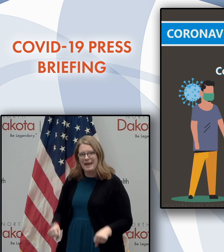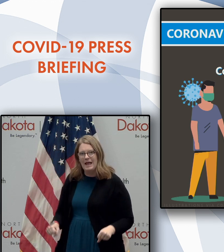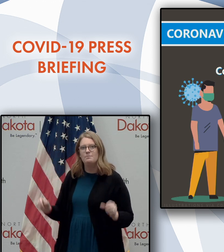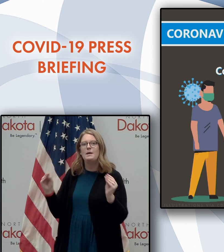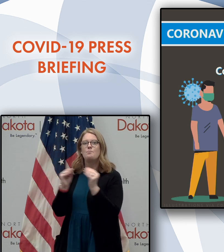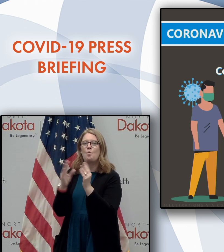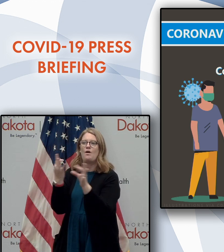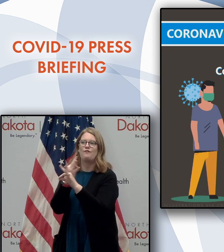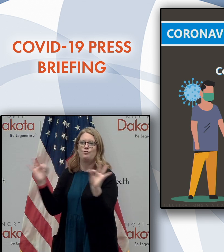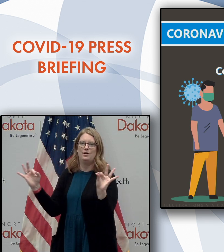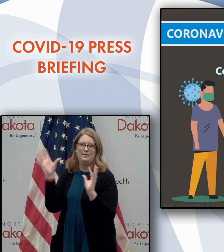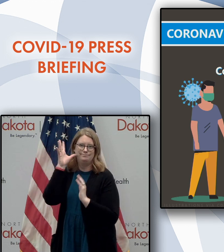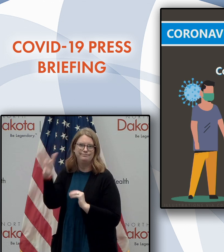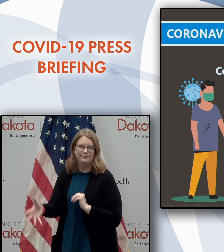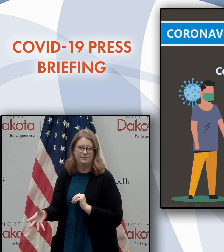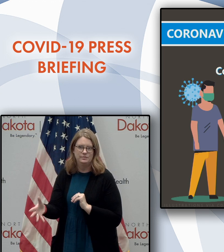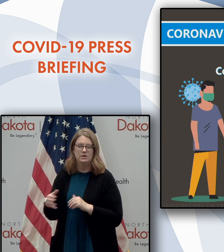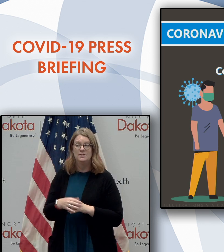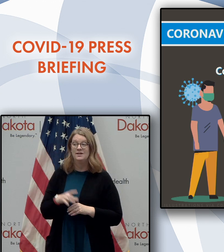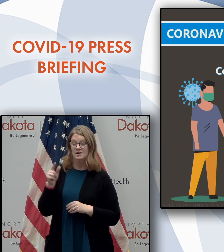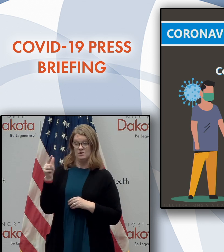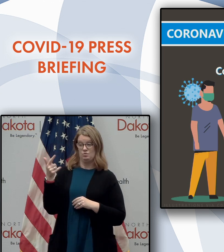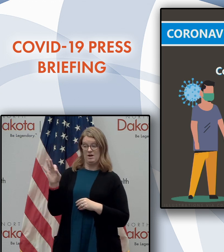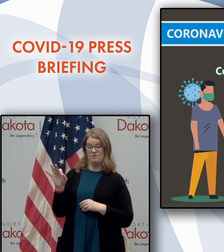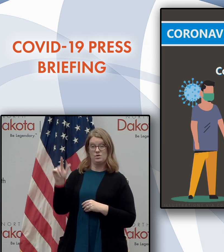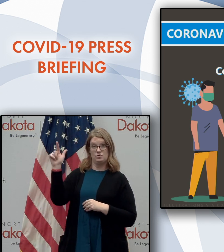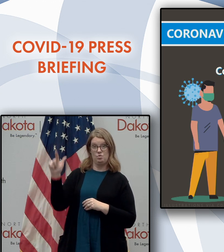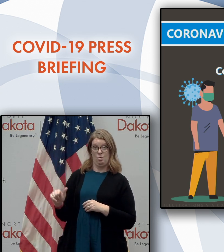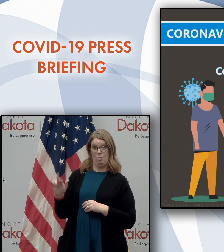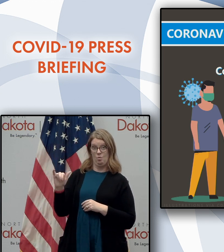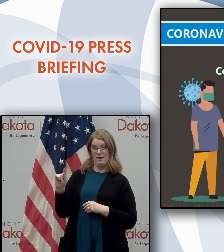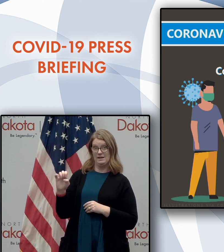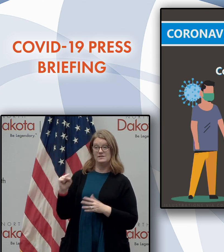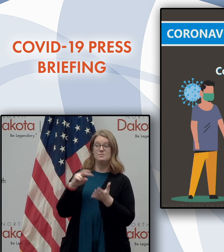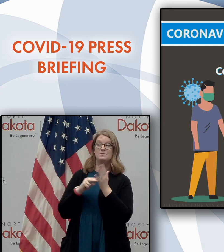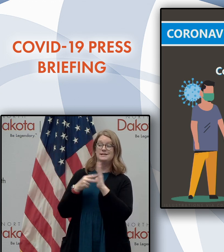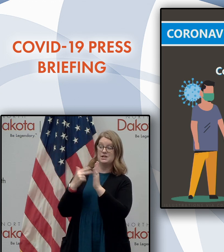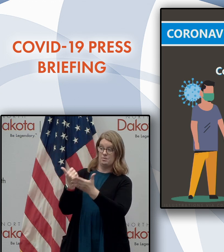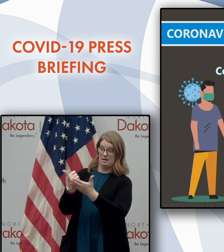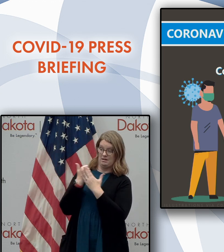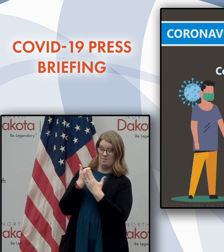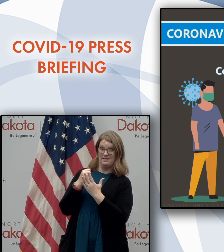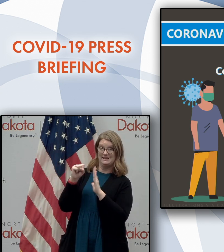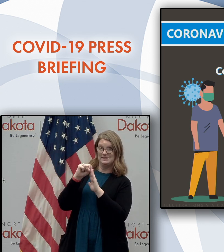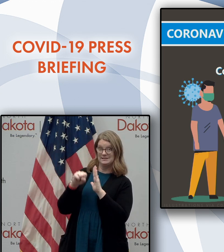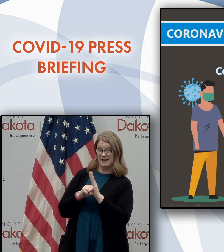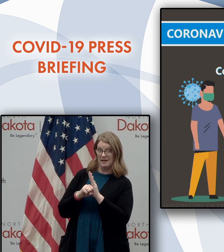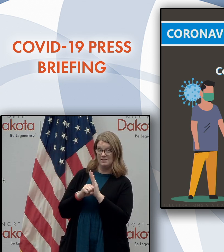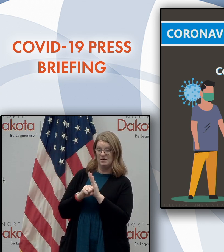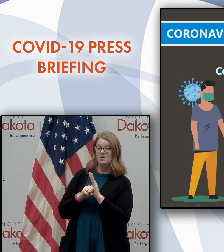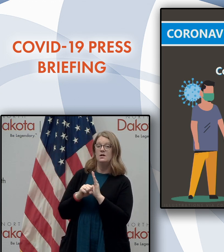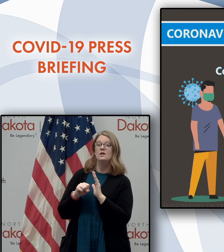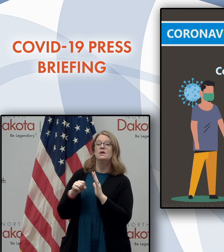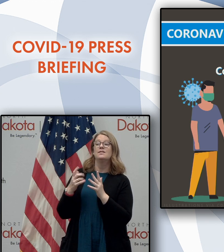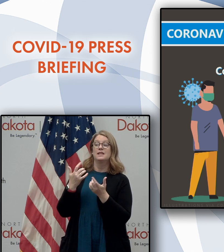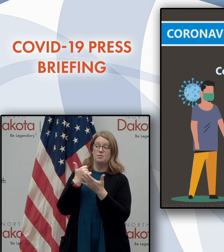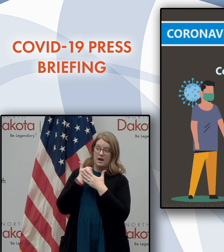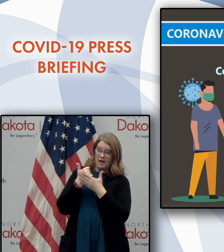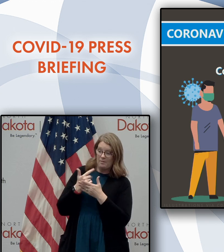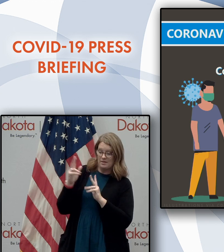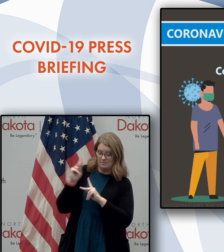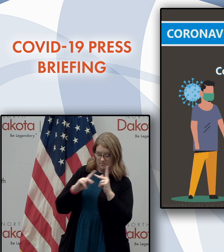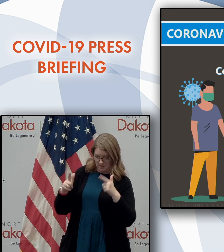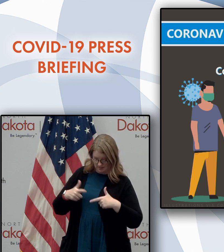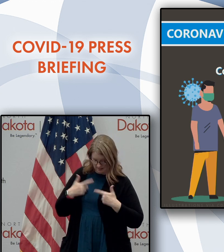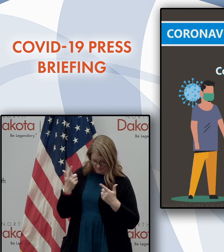again, with those kinds of rates, lower rates, they are not only helping the whole state, they're not only helping all of the loved ones that live in